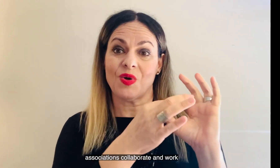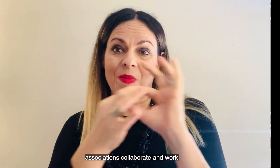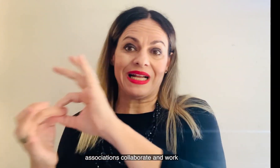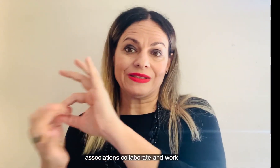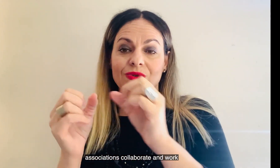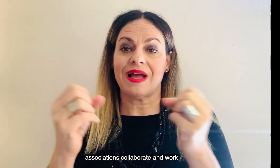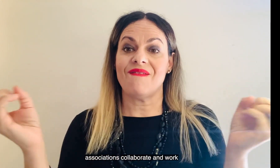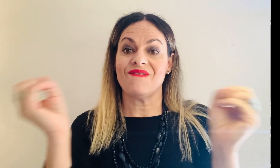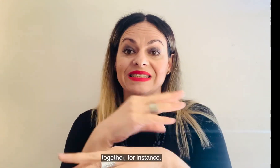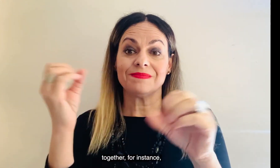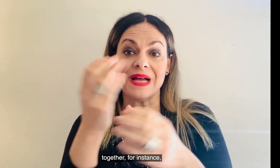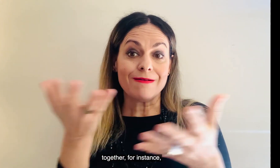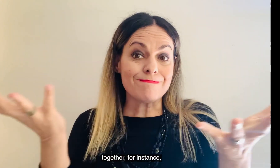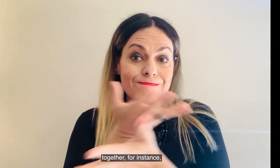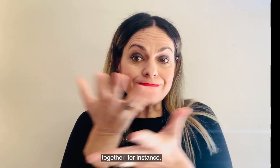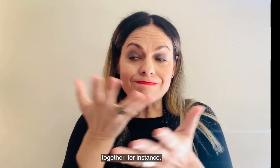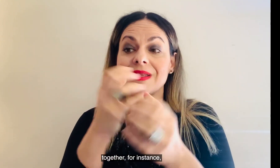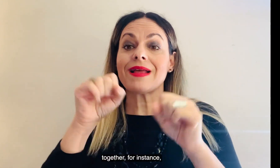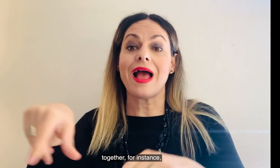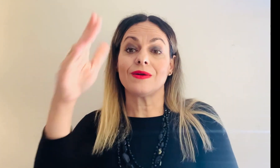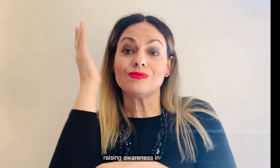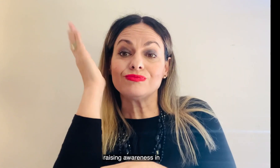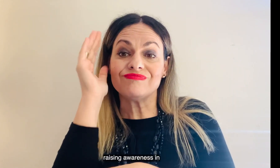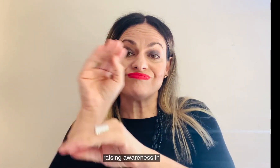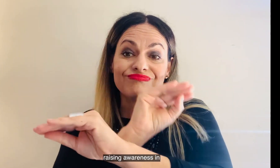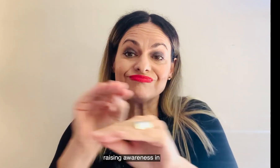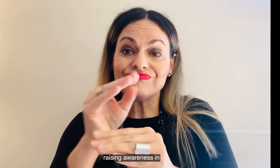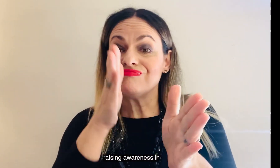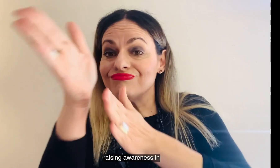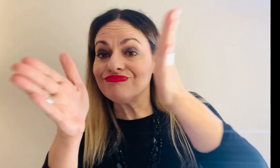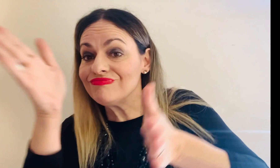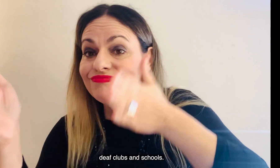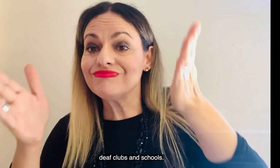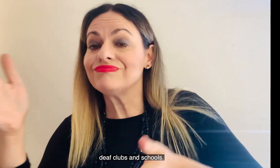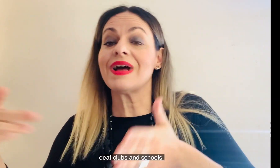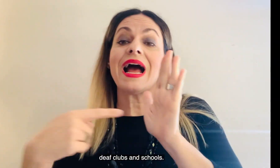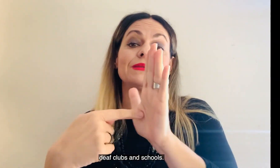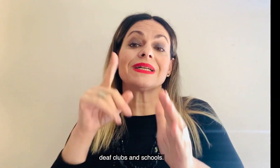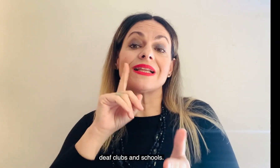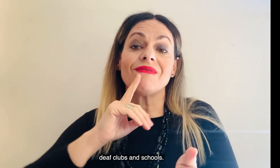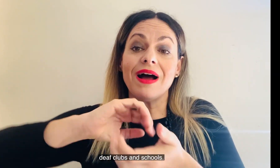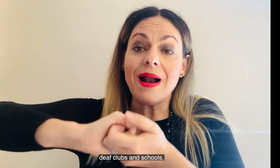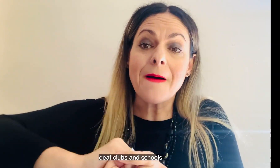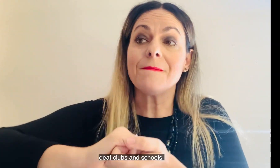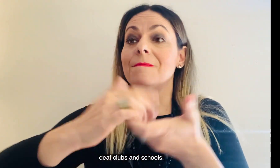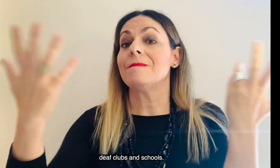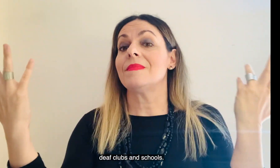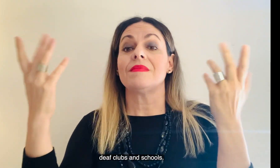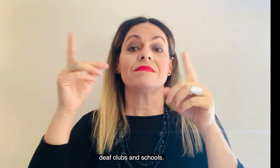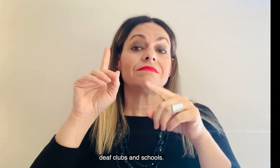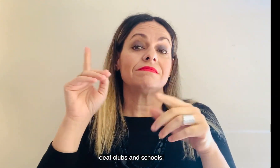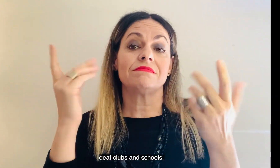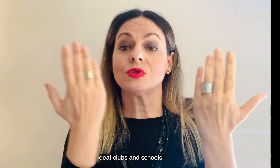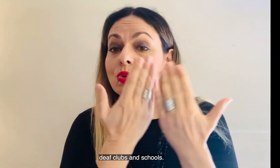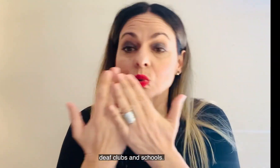collaborate and work together. For instance, raising awareness in deaf clubs and schools.